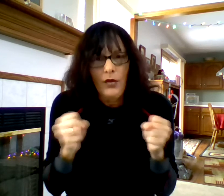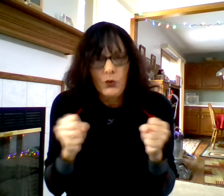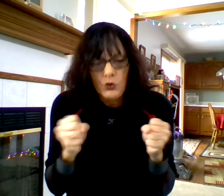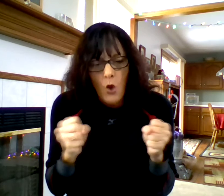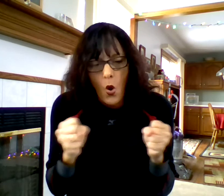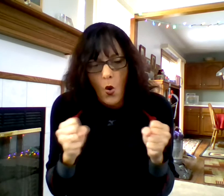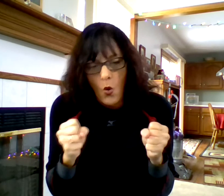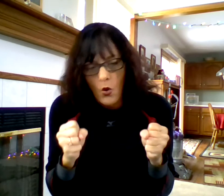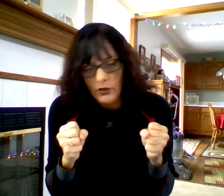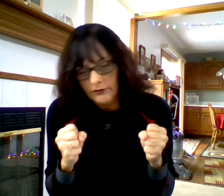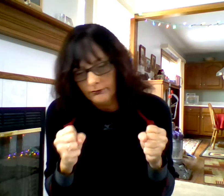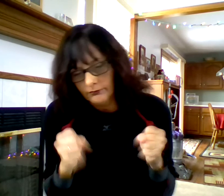was cold